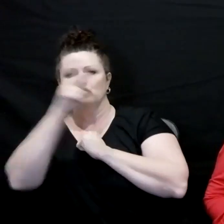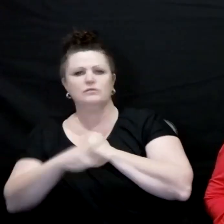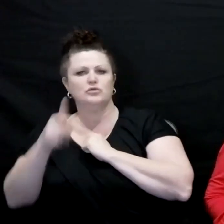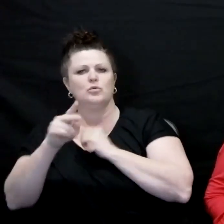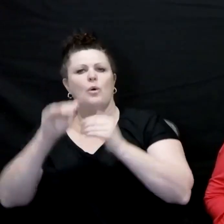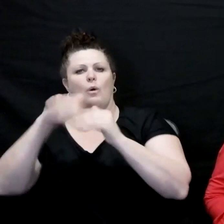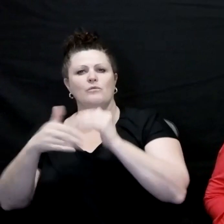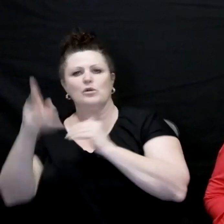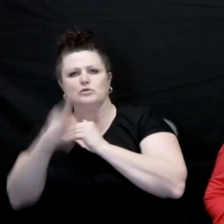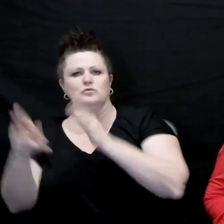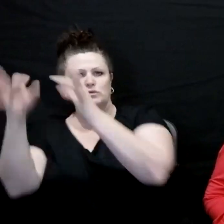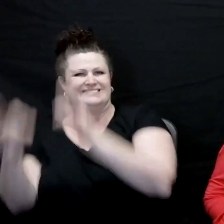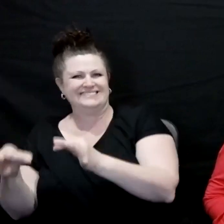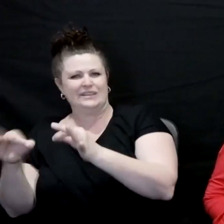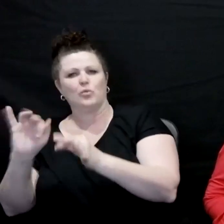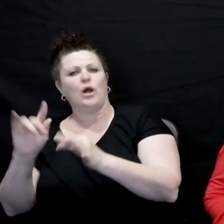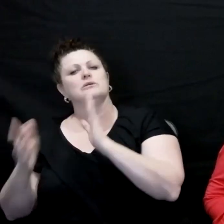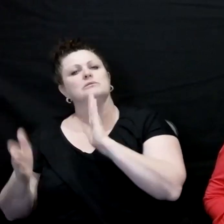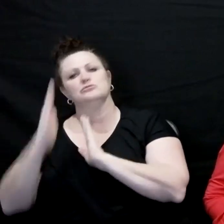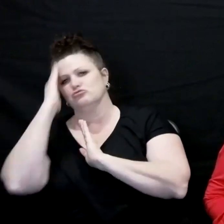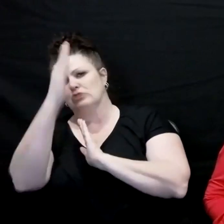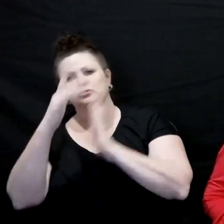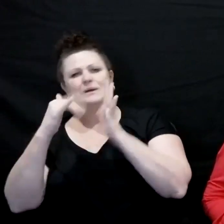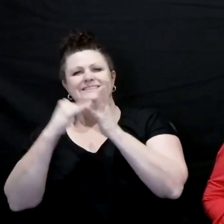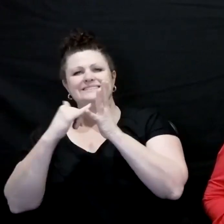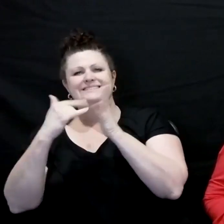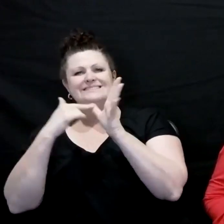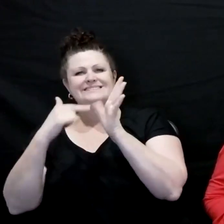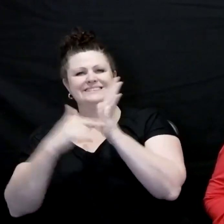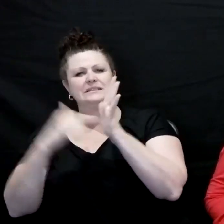decision, and you can go straight to the Administrative Appeals Tribunal.